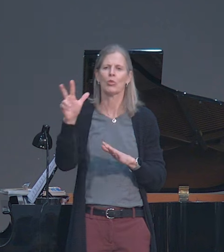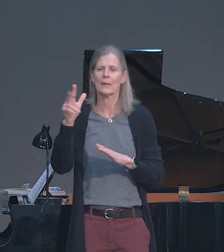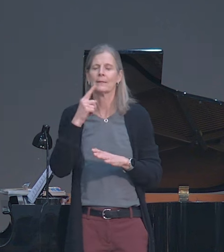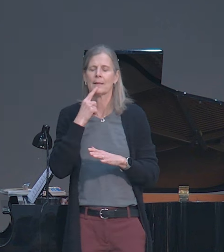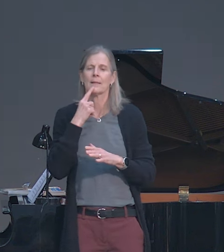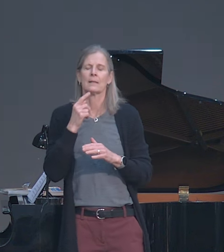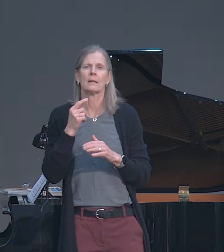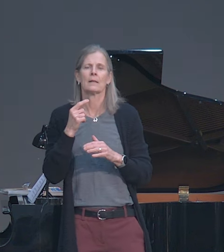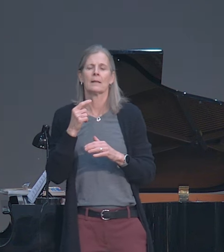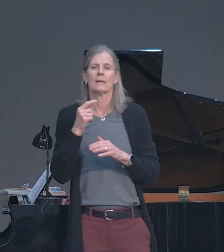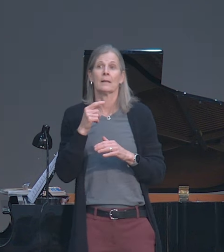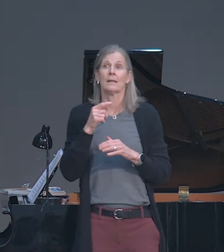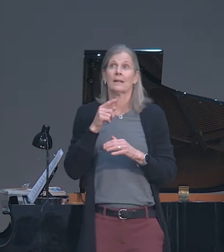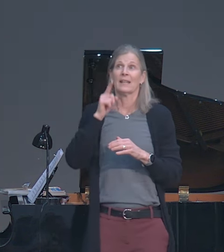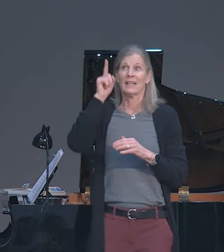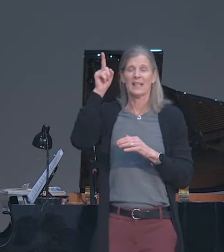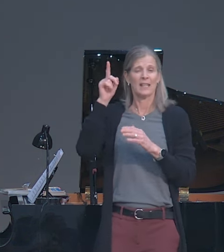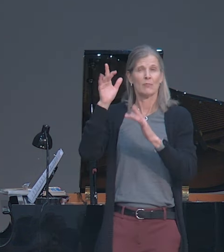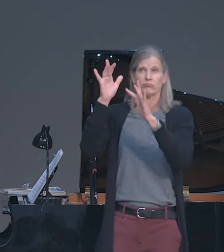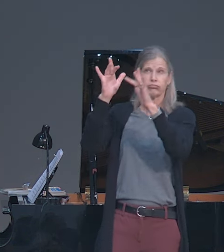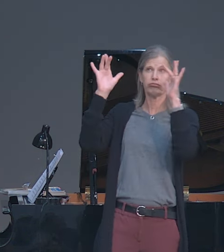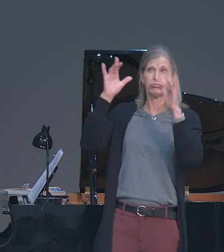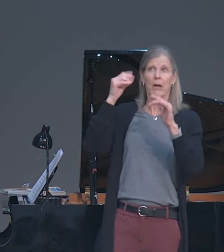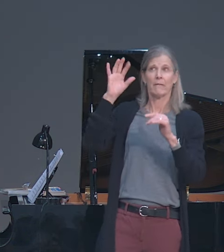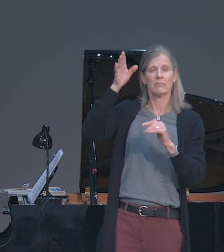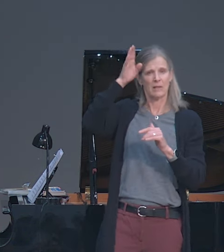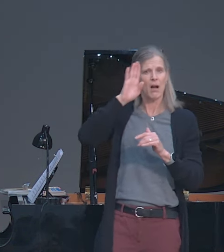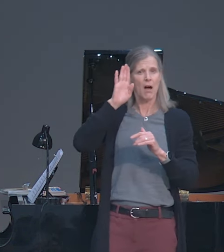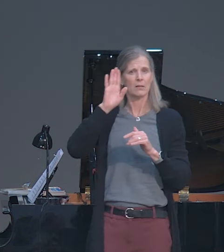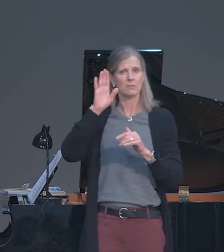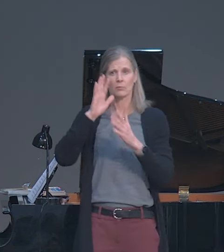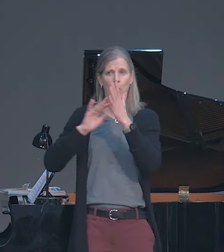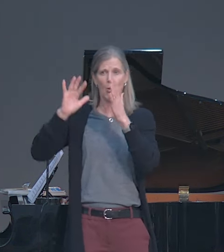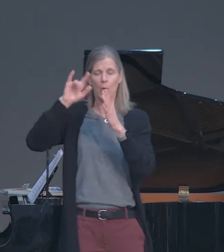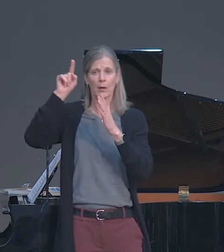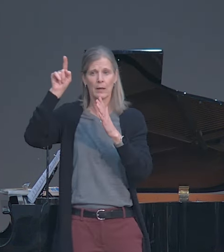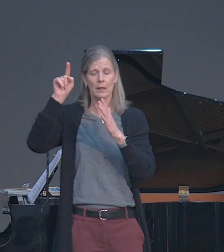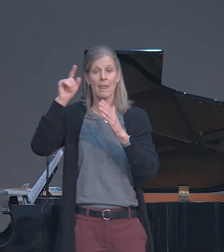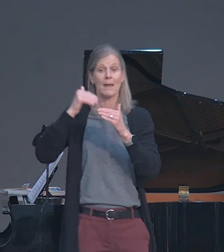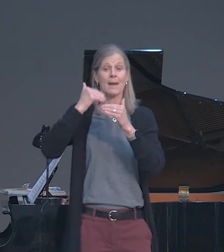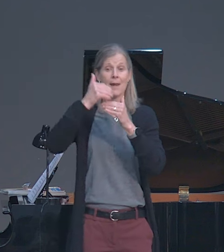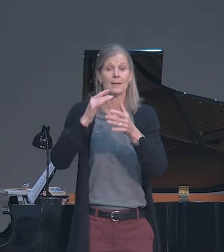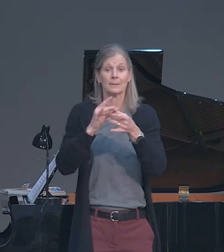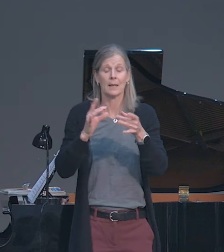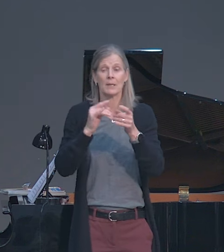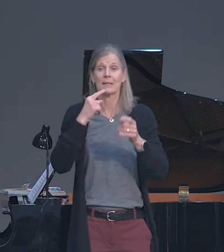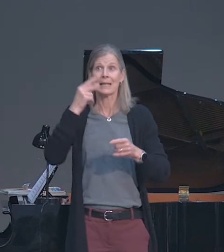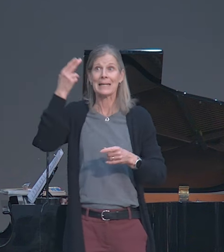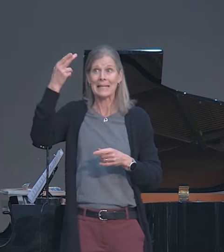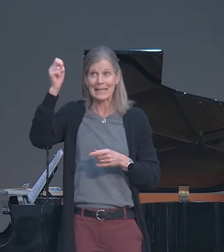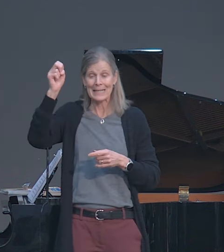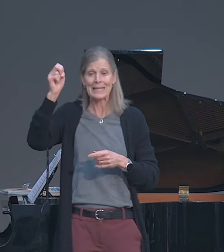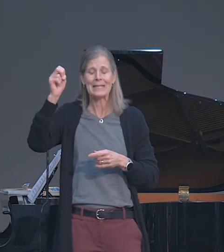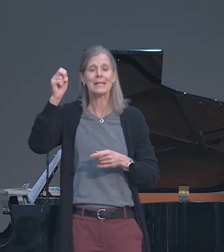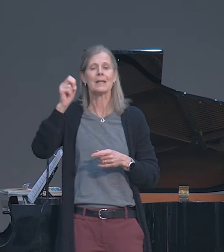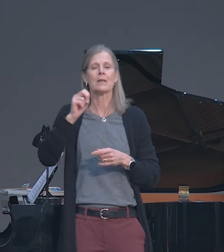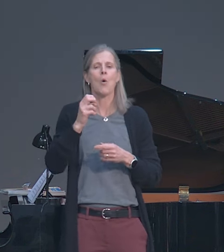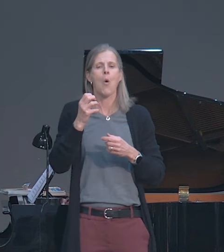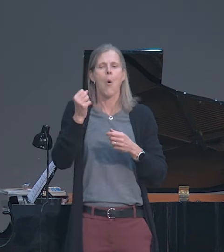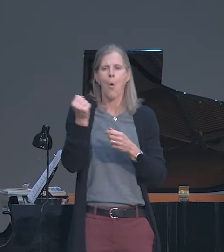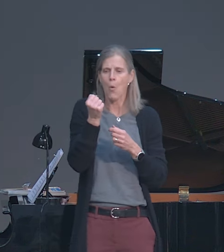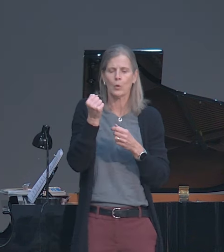Hebrews 1:3 says, we looked earlier, that he is the radiance of the glory of God, the exact imprint of his nature. Notice this next statement. And he upholds